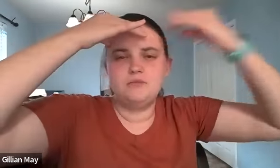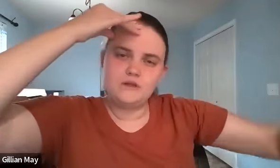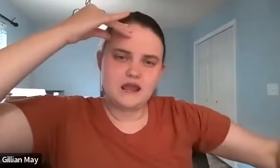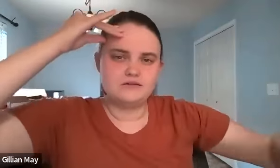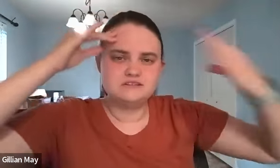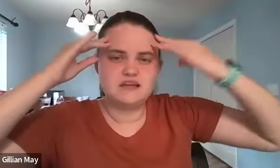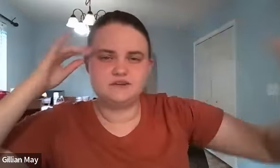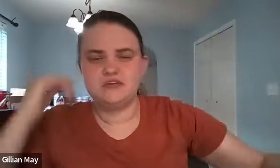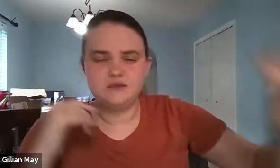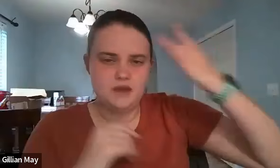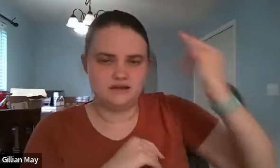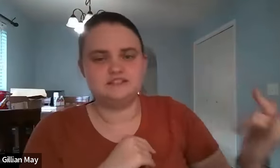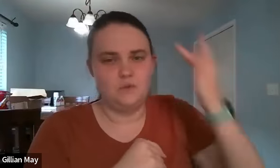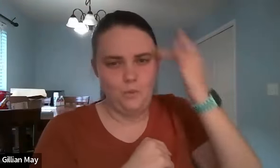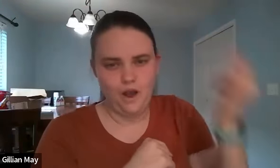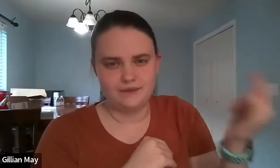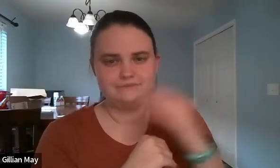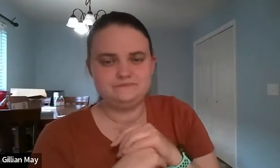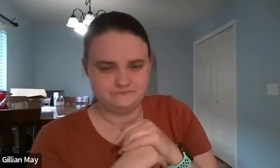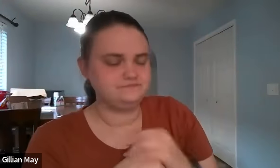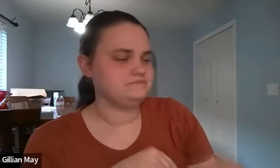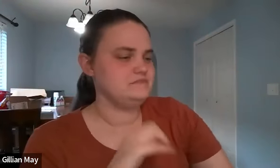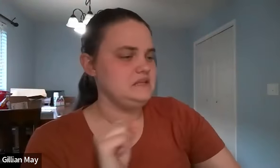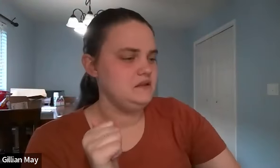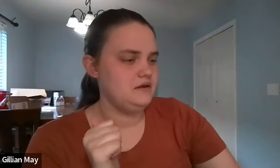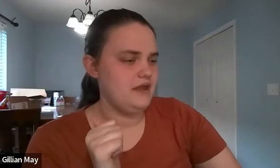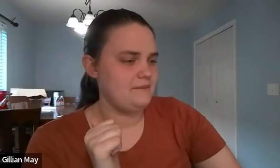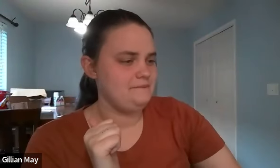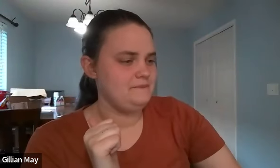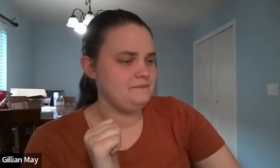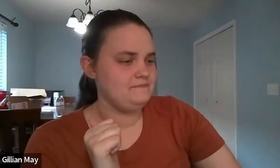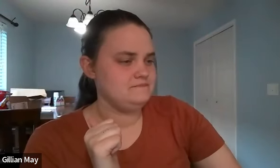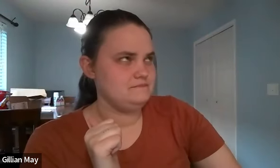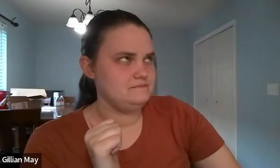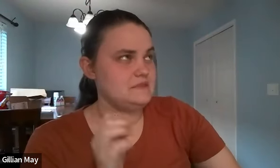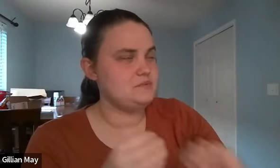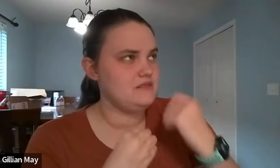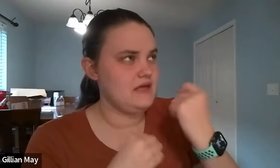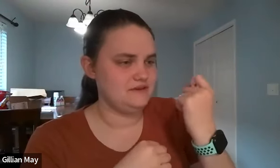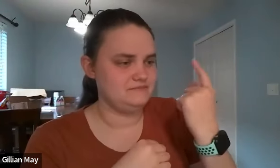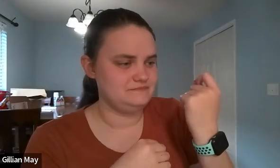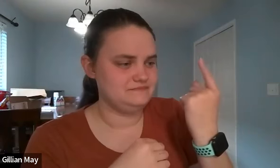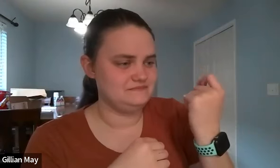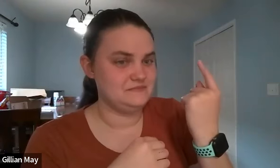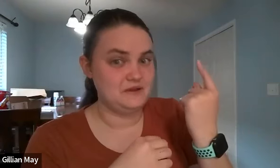pull it out. You have to think about it. So why? Okay. Number 11. All